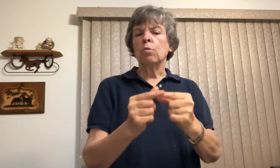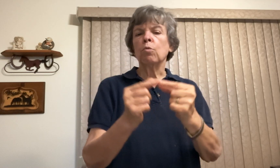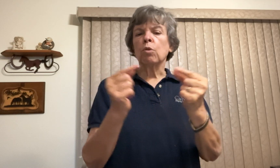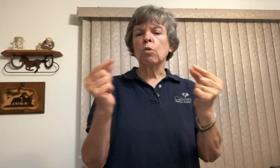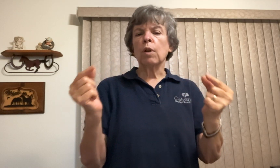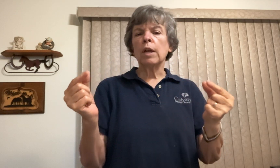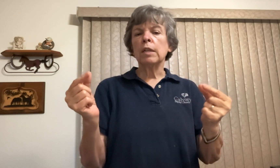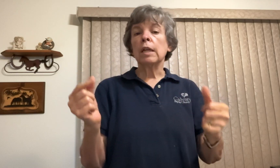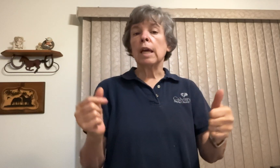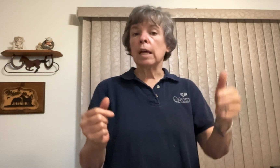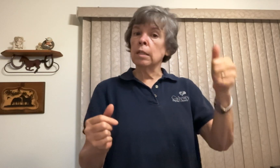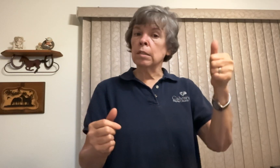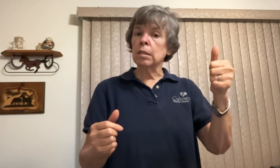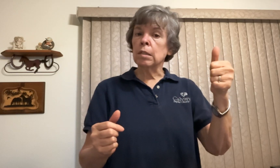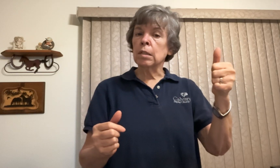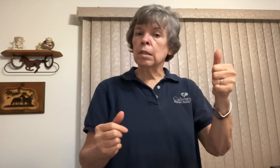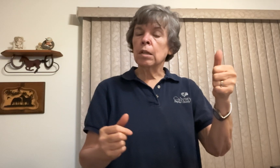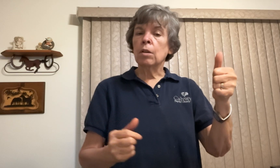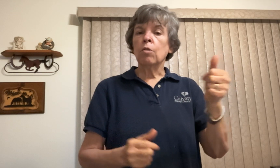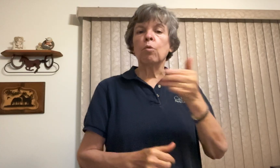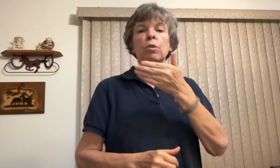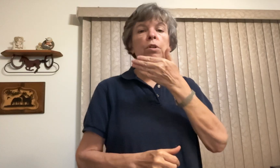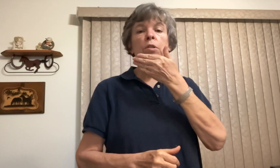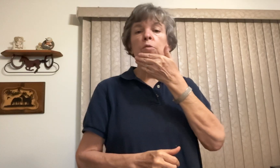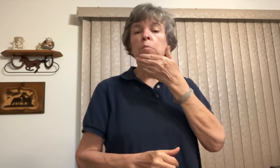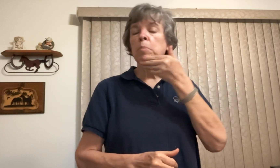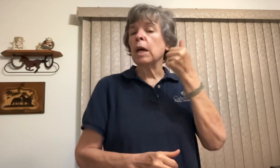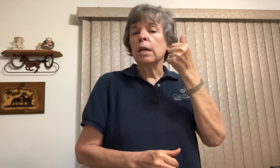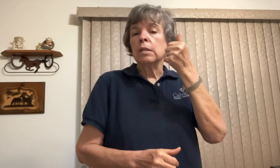or greatest, or you can do best.